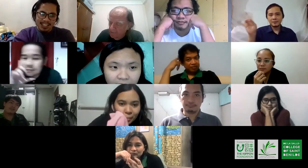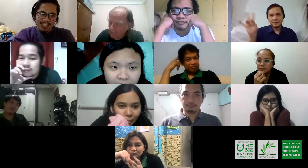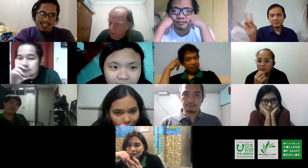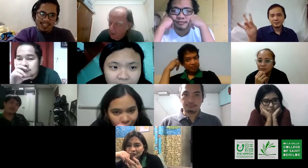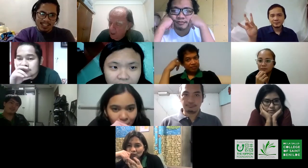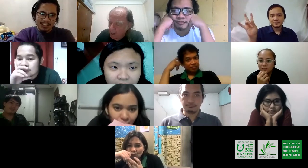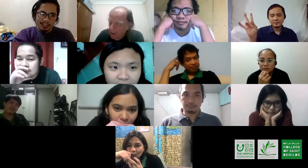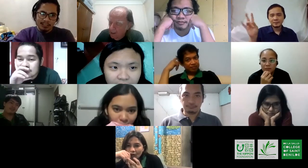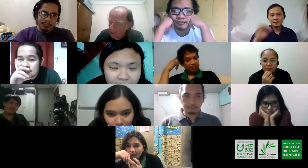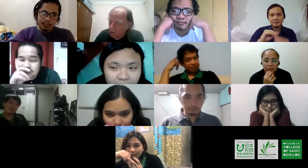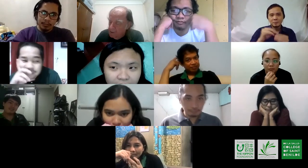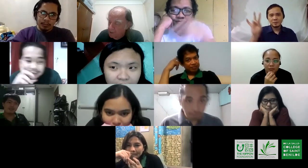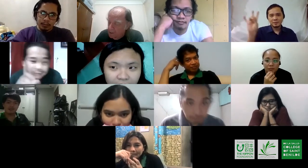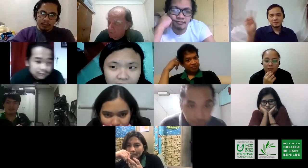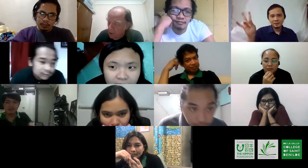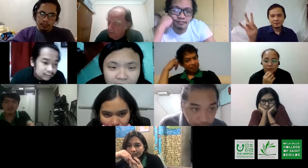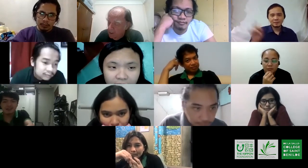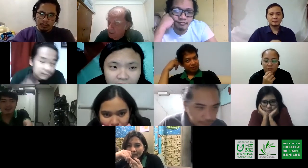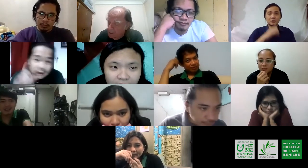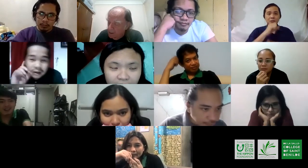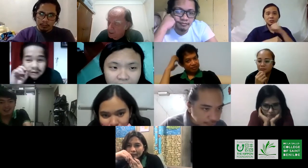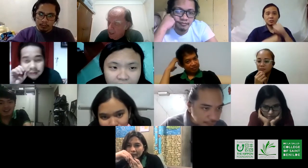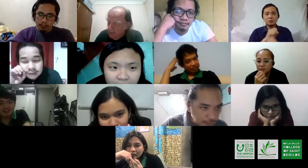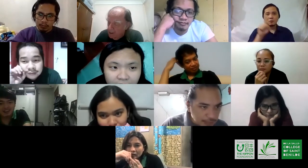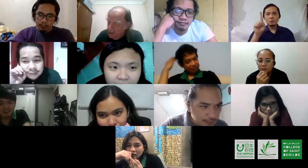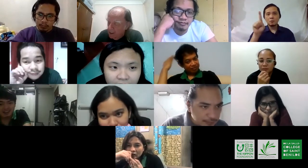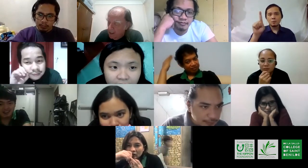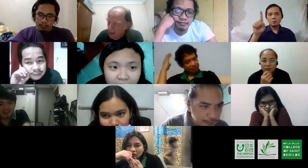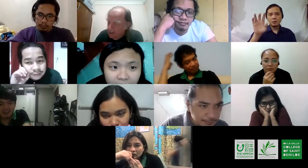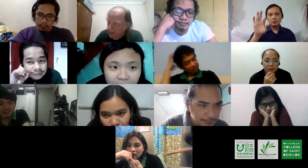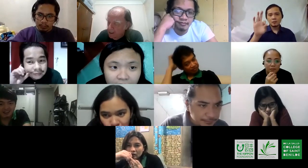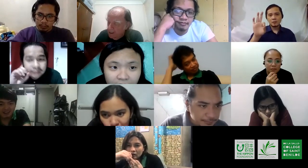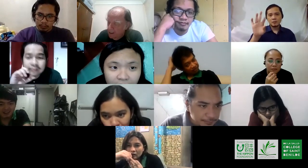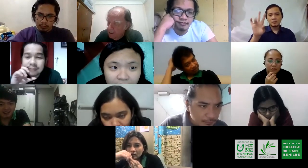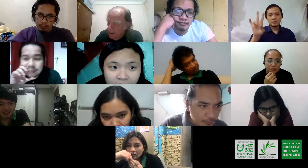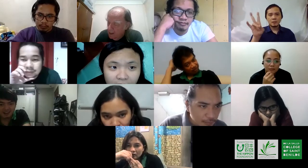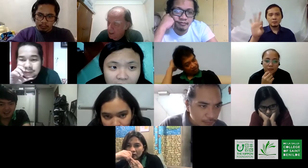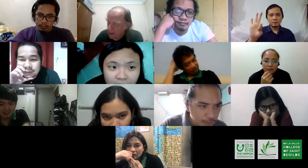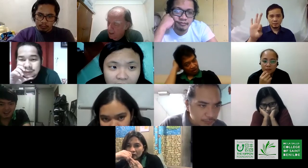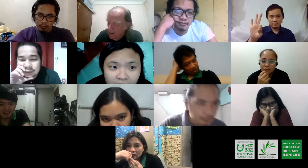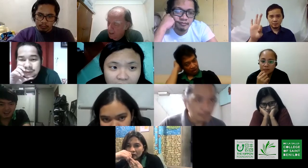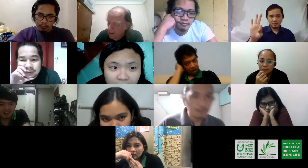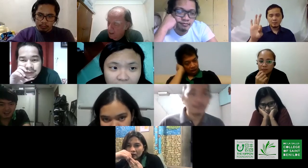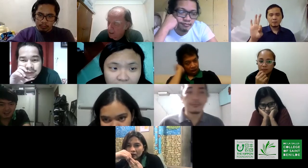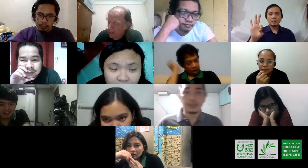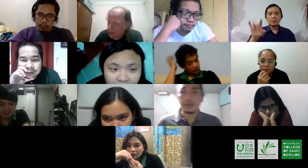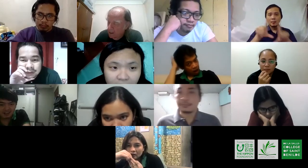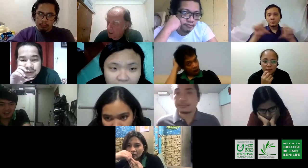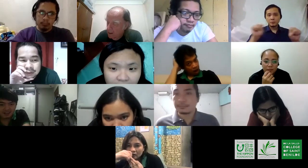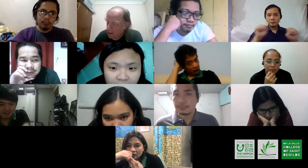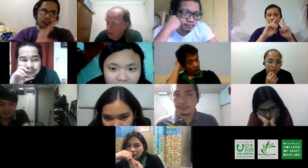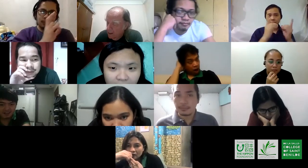1979, linguistics department is established at Gallaudet.